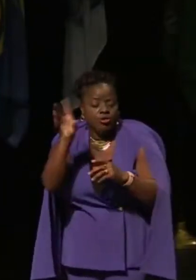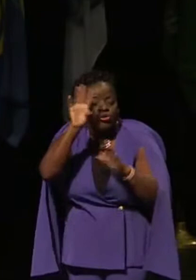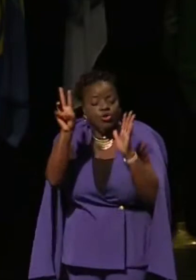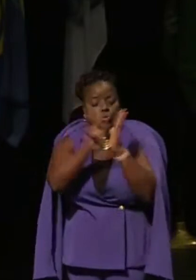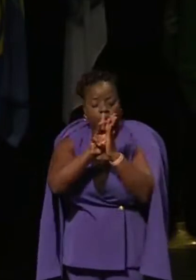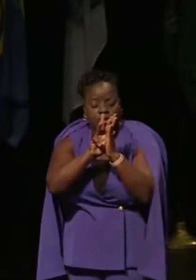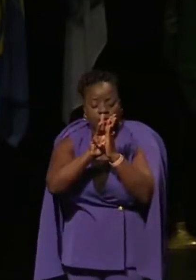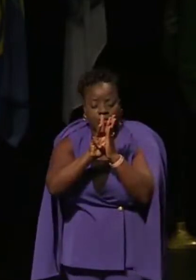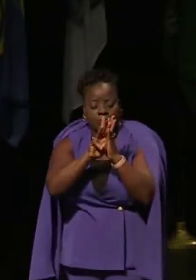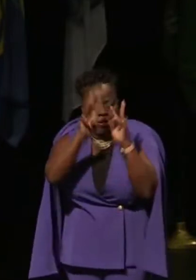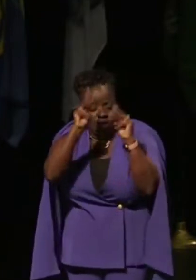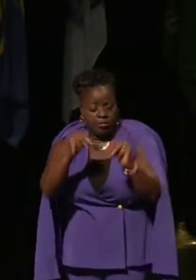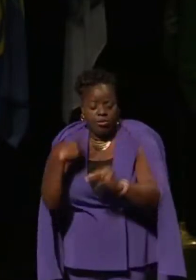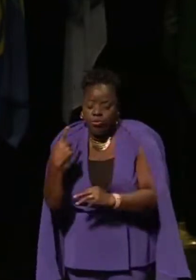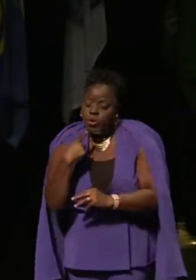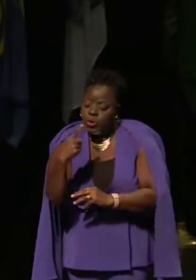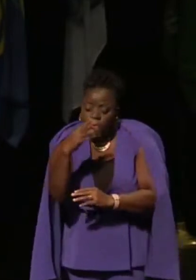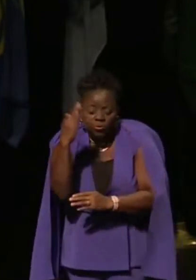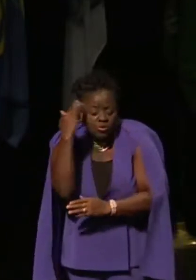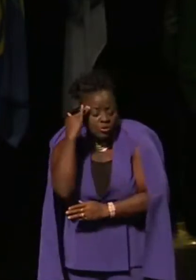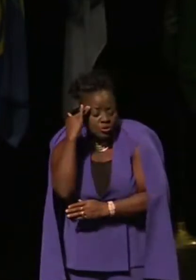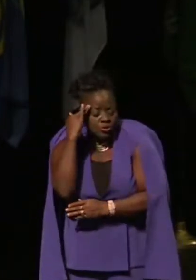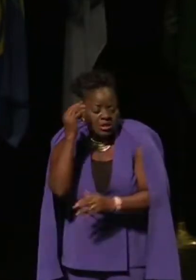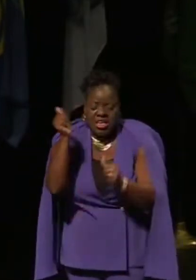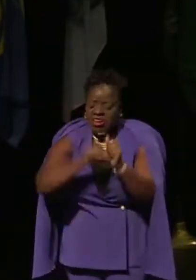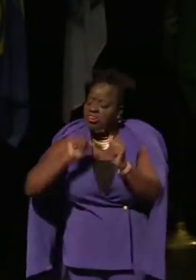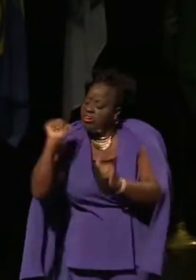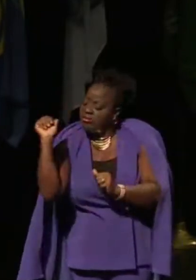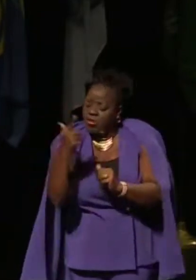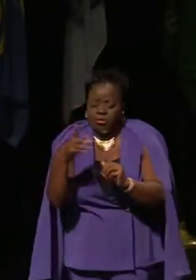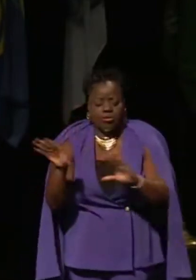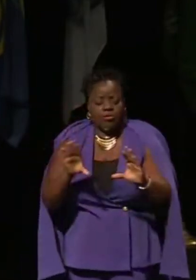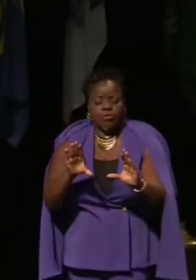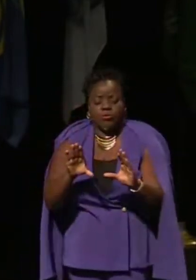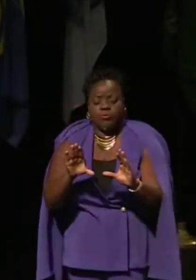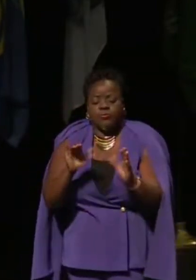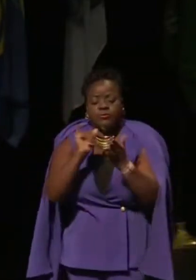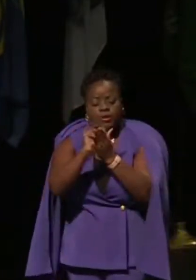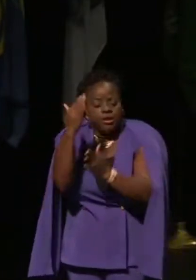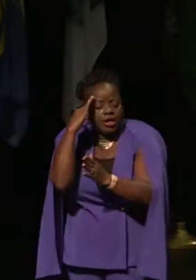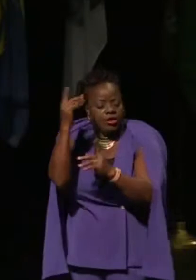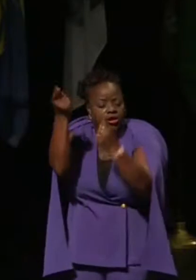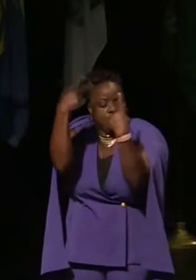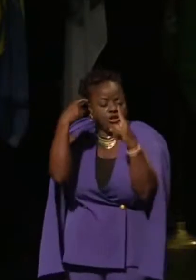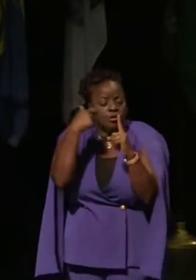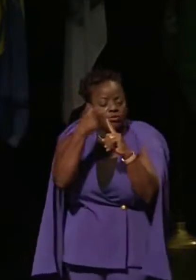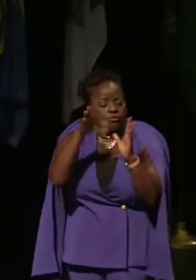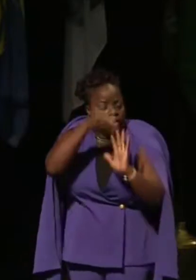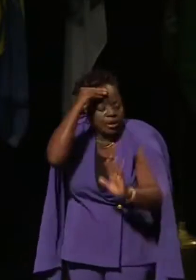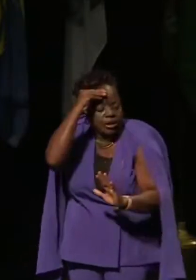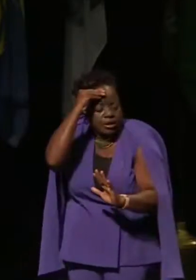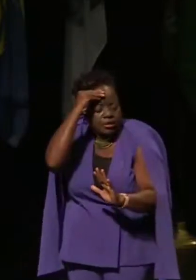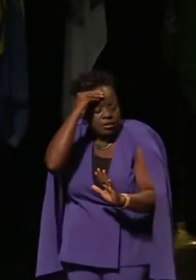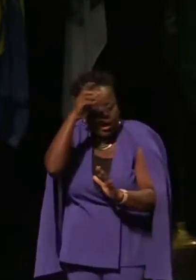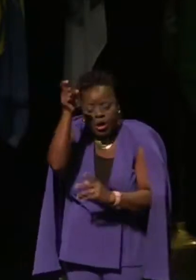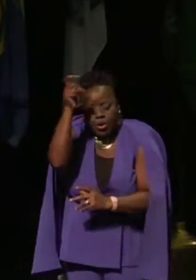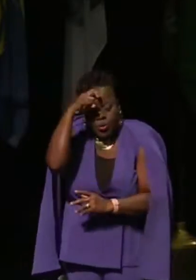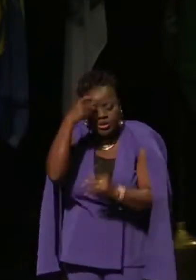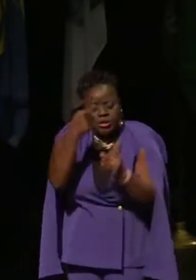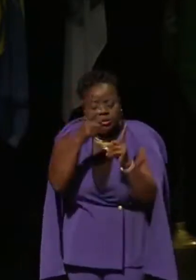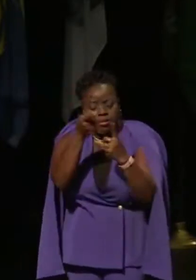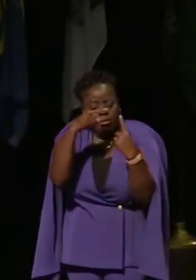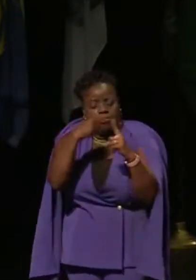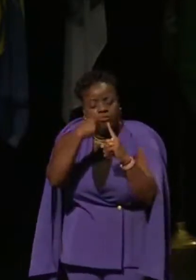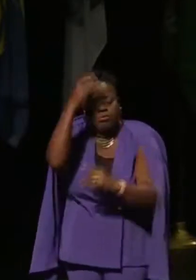will. May we ever be aware in everything that we do that knowledge comes from learning and wisdom comes